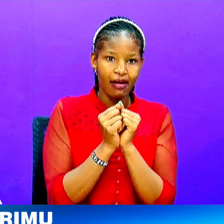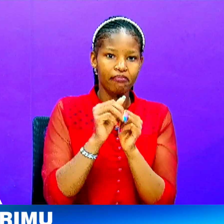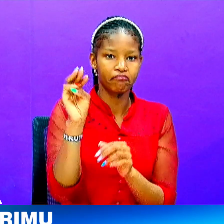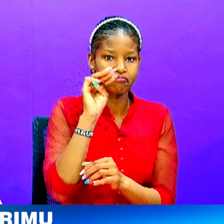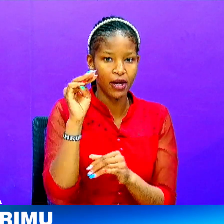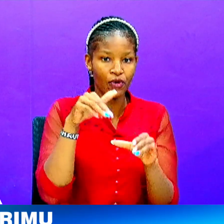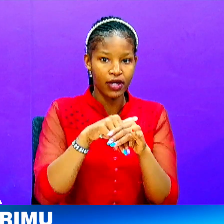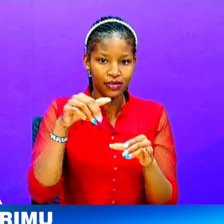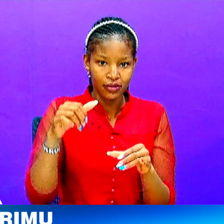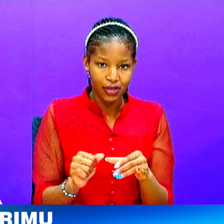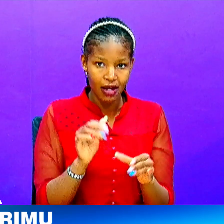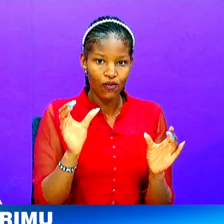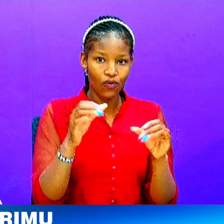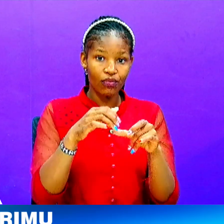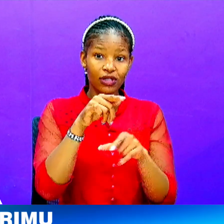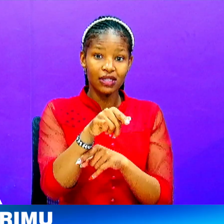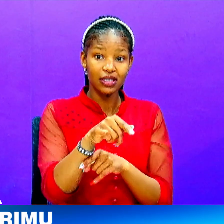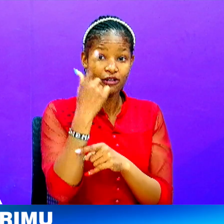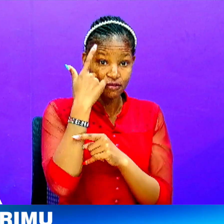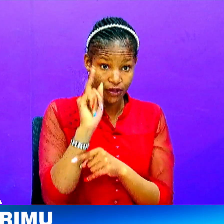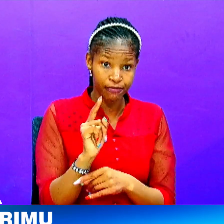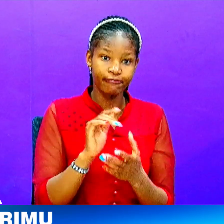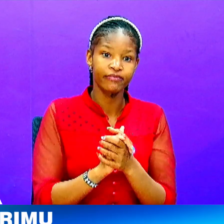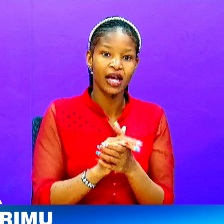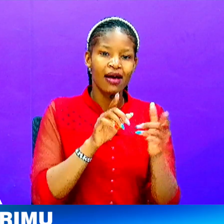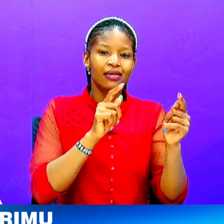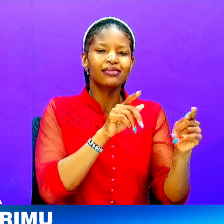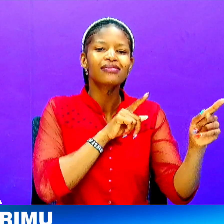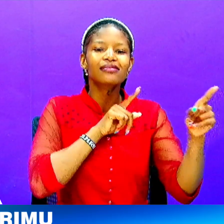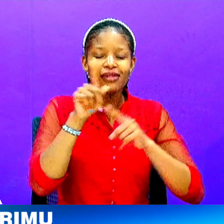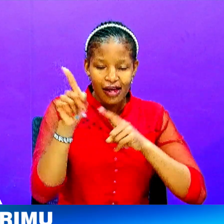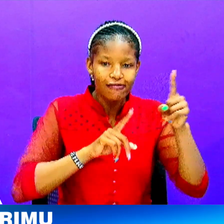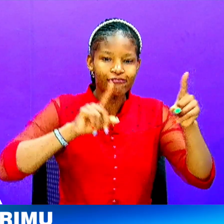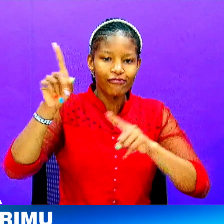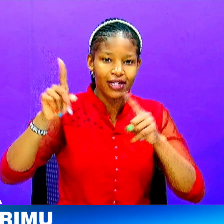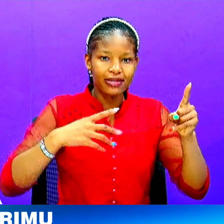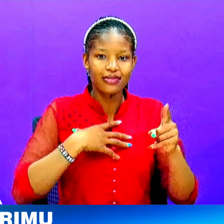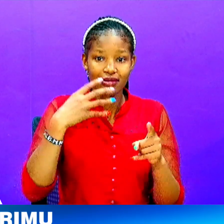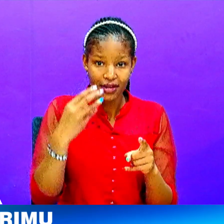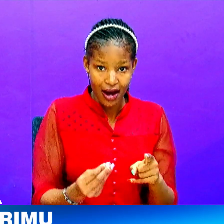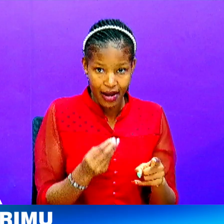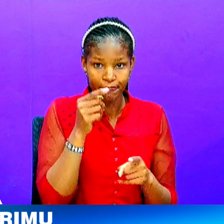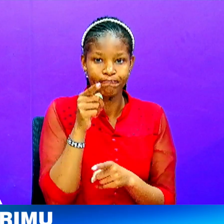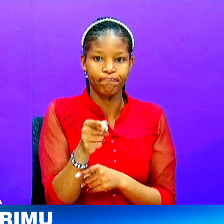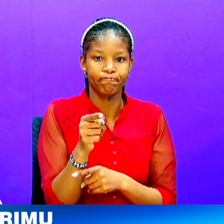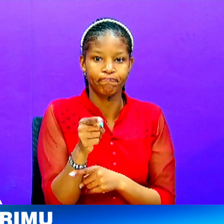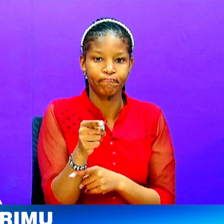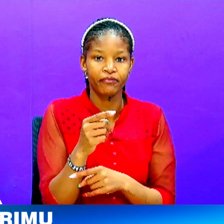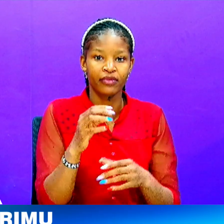family 10 million shillings in compensation, citing the lack of transparency and the